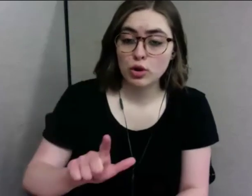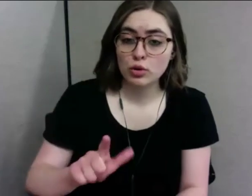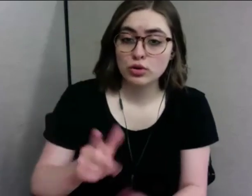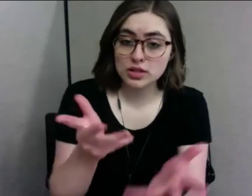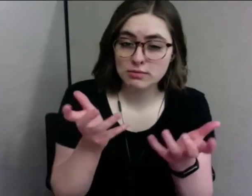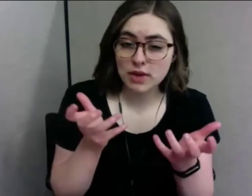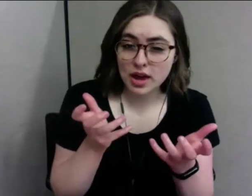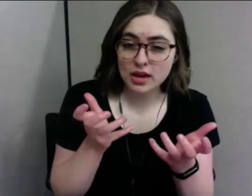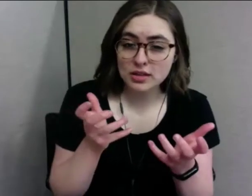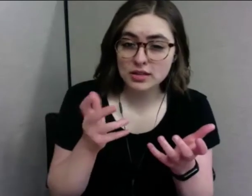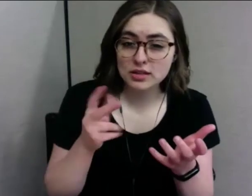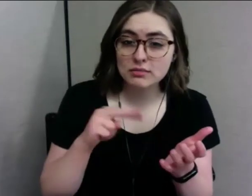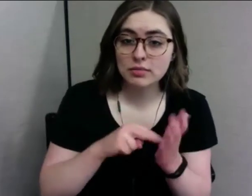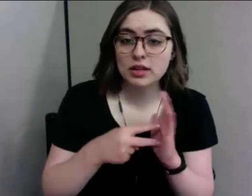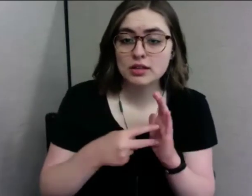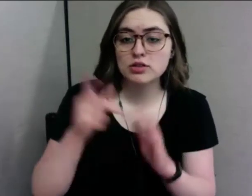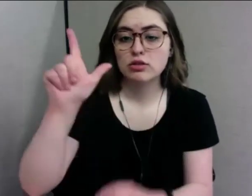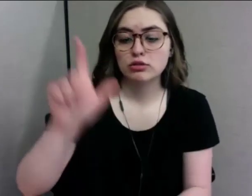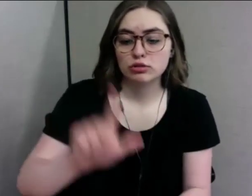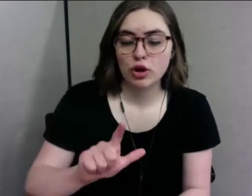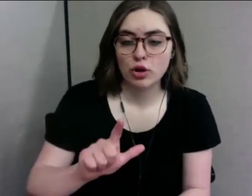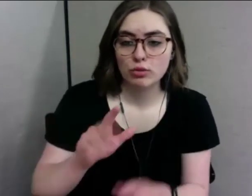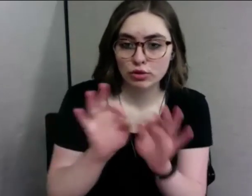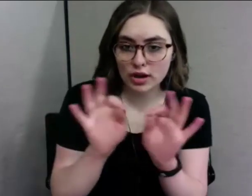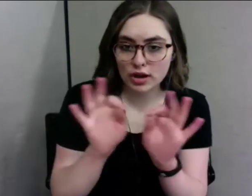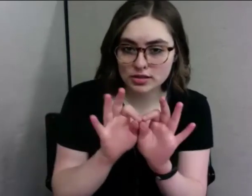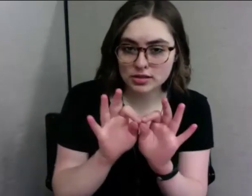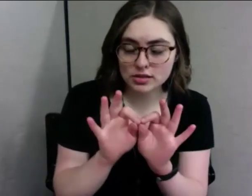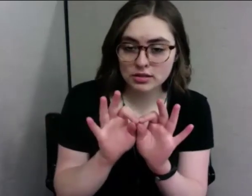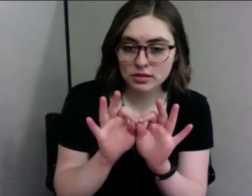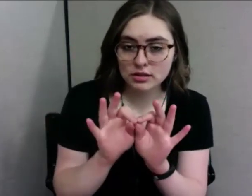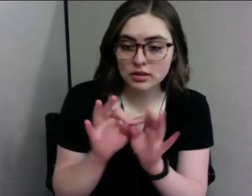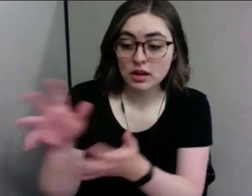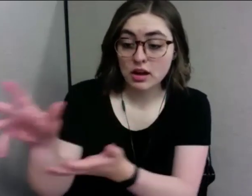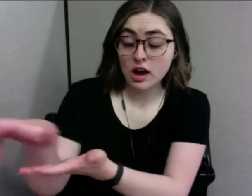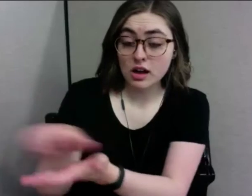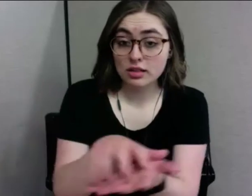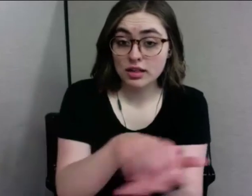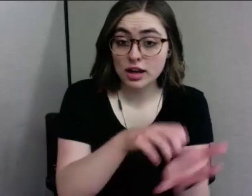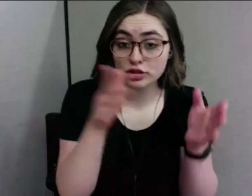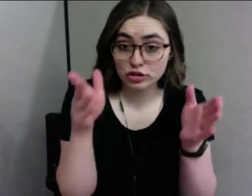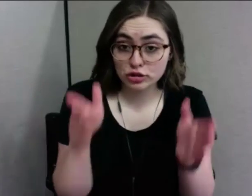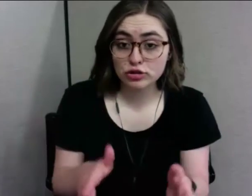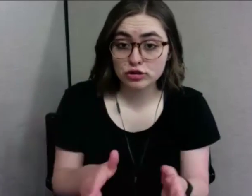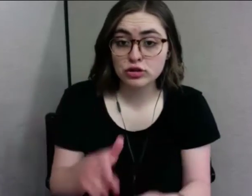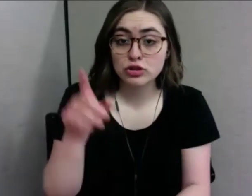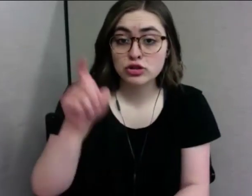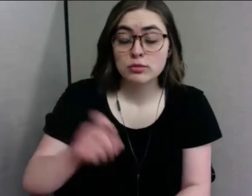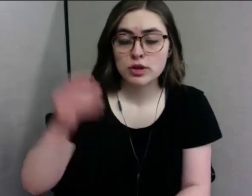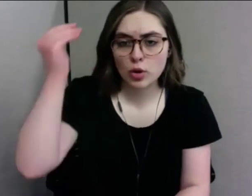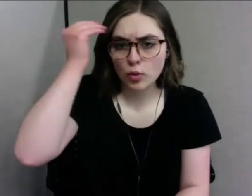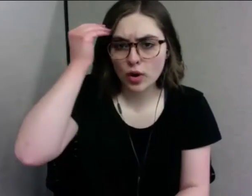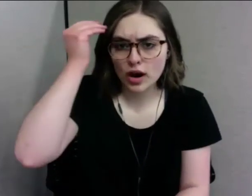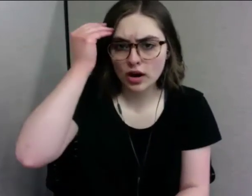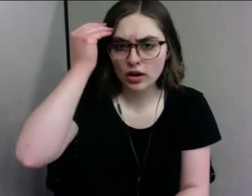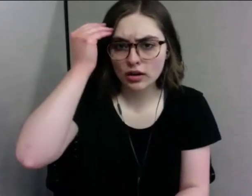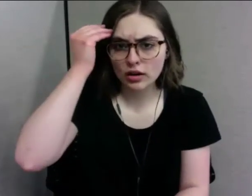A collector should be aware of the difference between a vintage card and a recent reprint